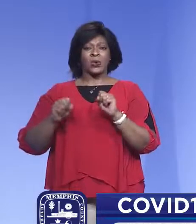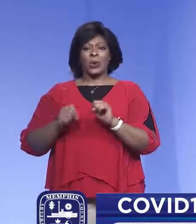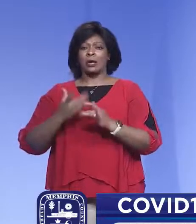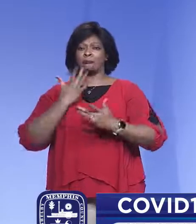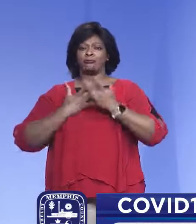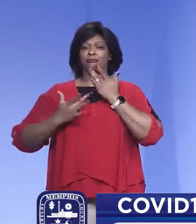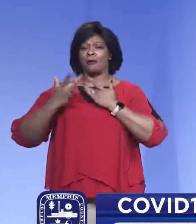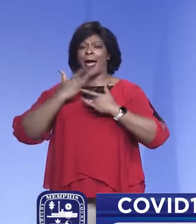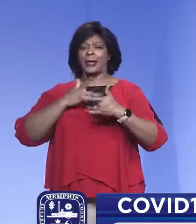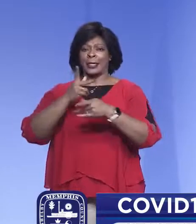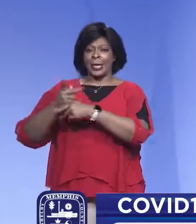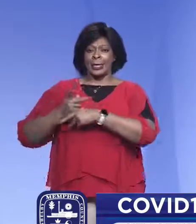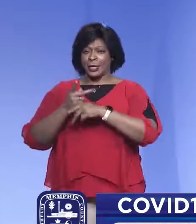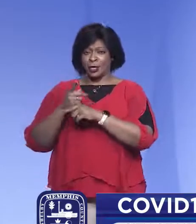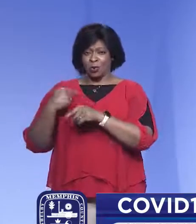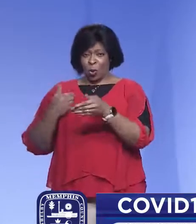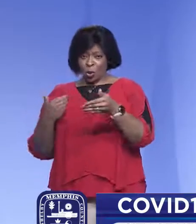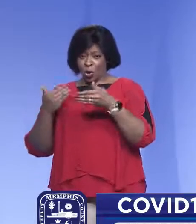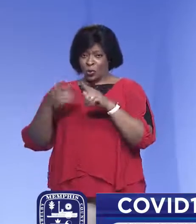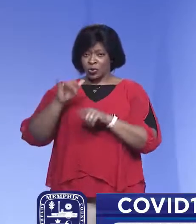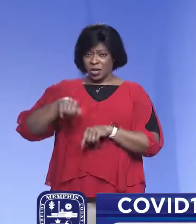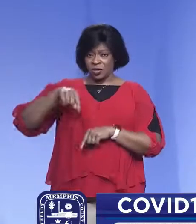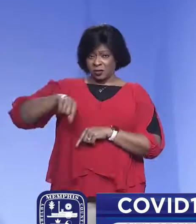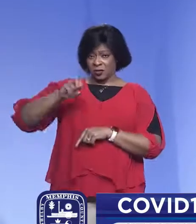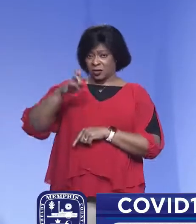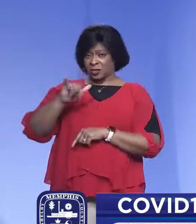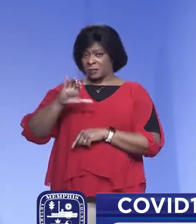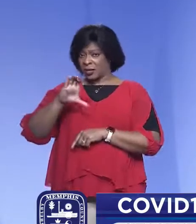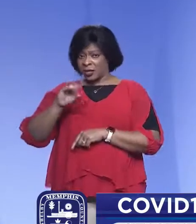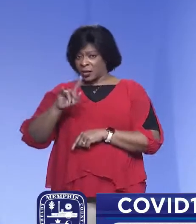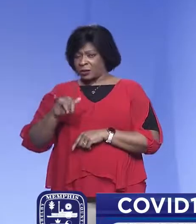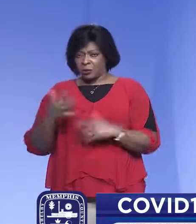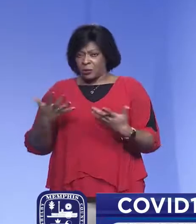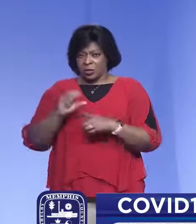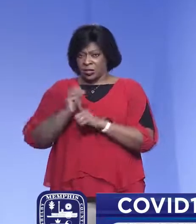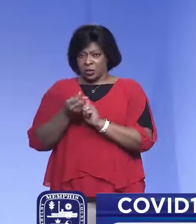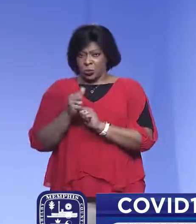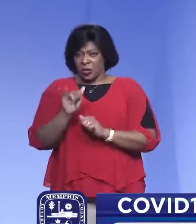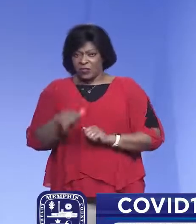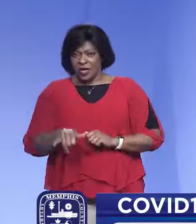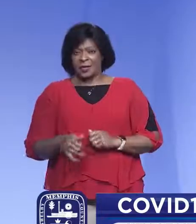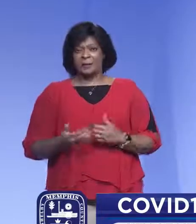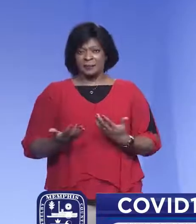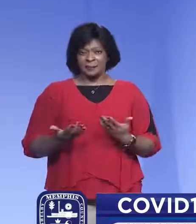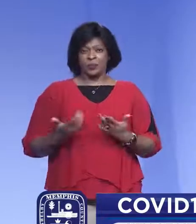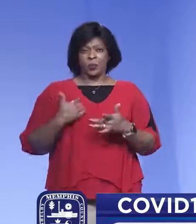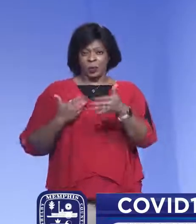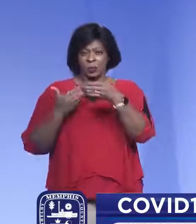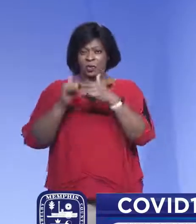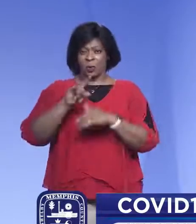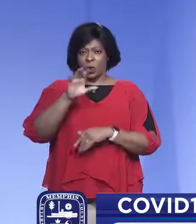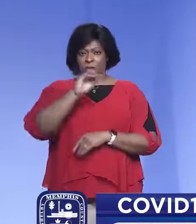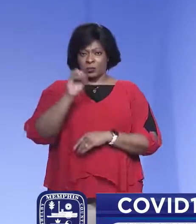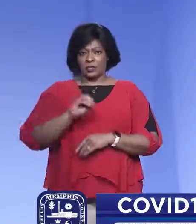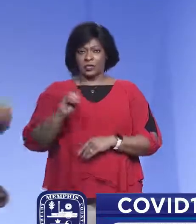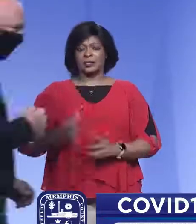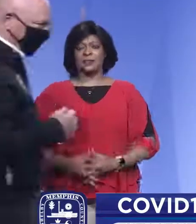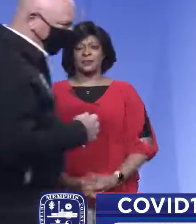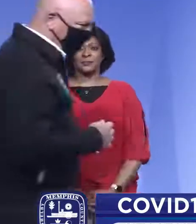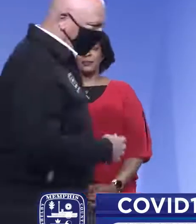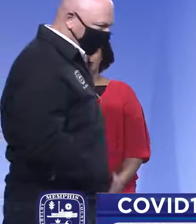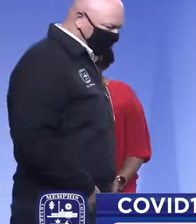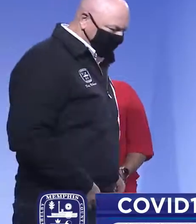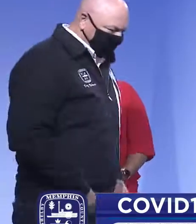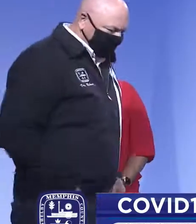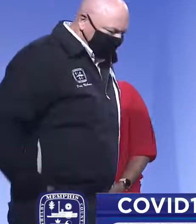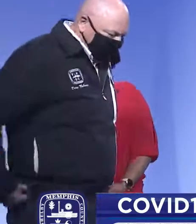care. Is that something that we're close to here in Shelby County? What is the situation as we approach the 100% capacity I'll